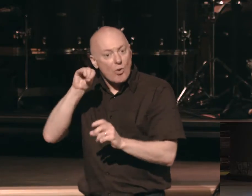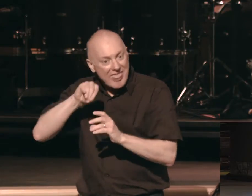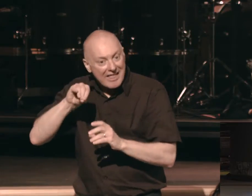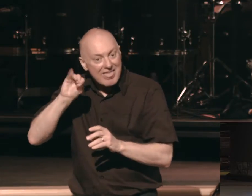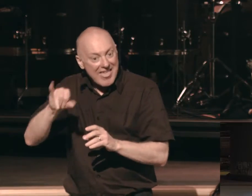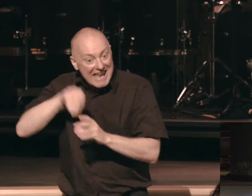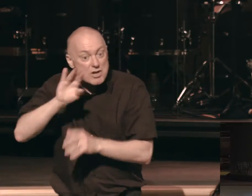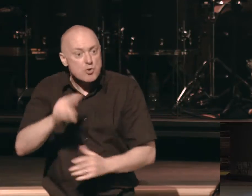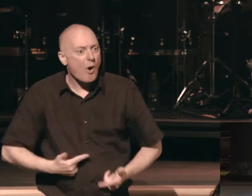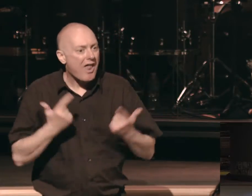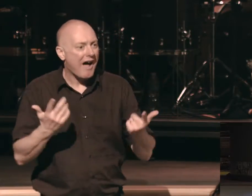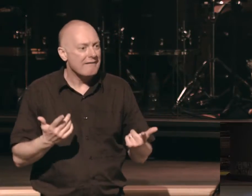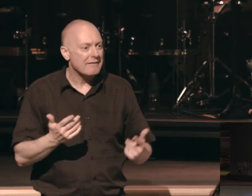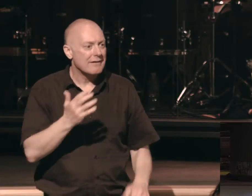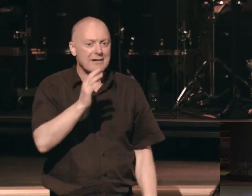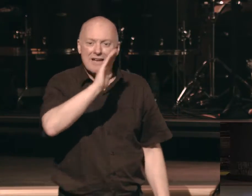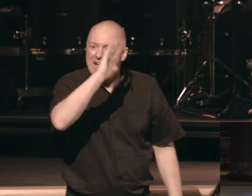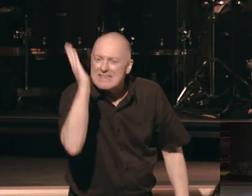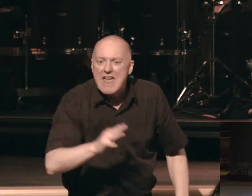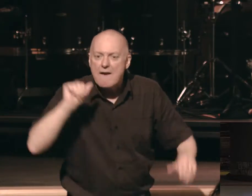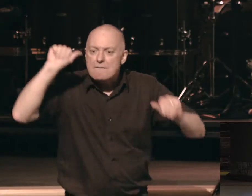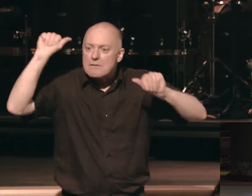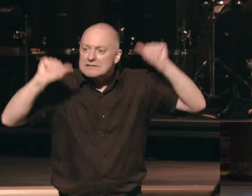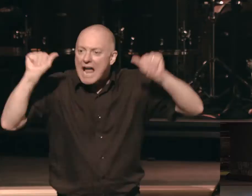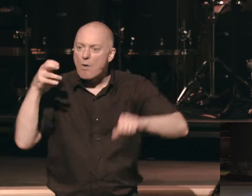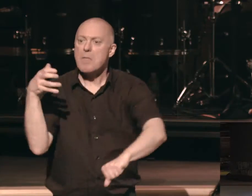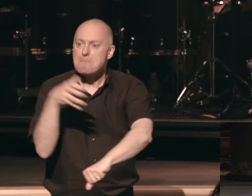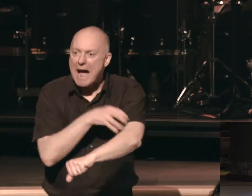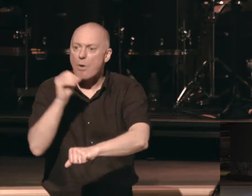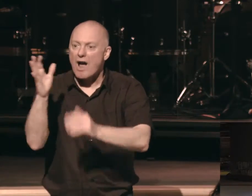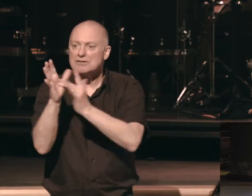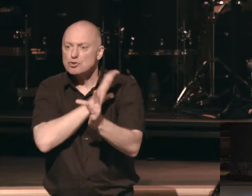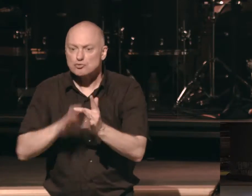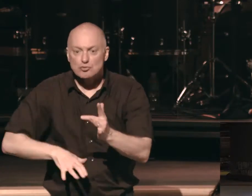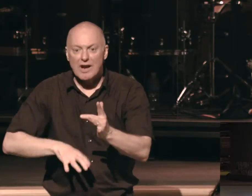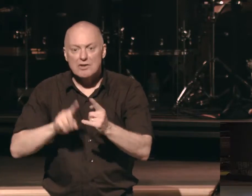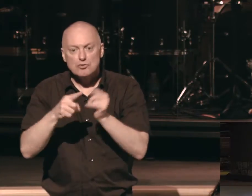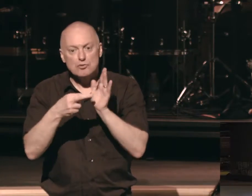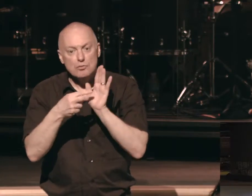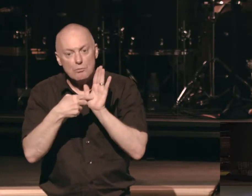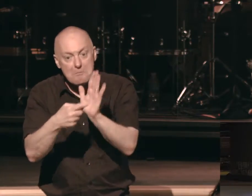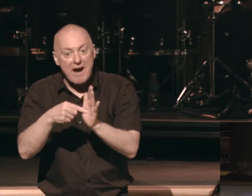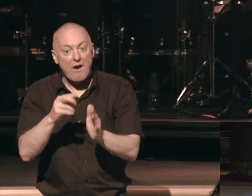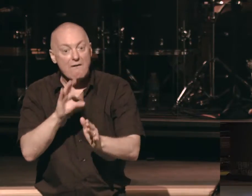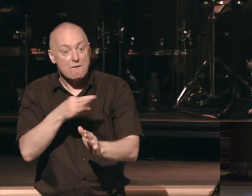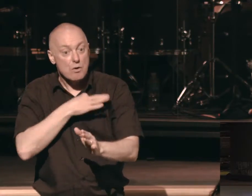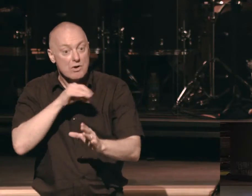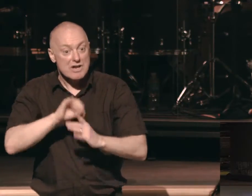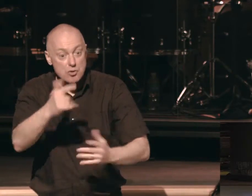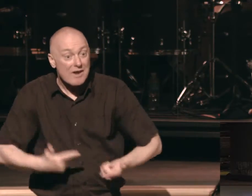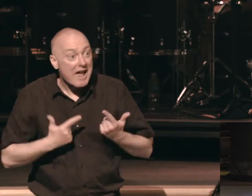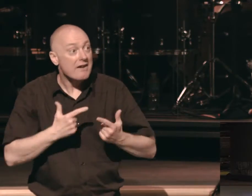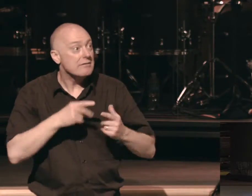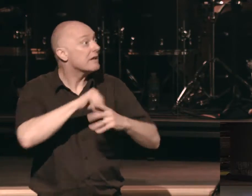your life, oh God, may it be so. Don't ever underestimate the power of Jesus Christ to bear fruit in your life, in this church, in this world. It